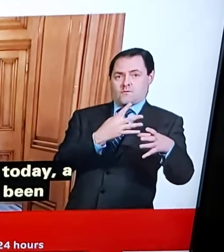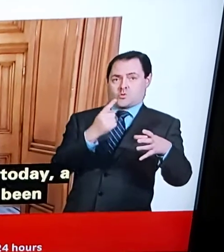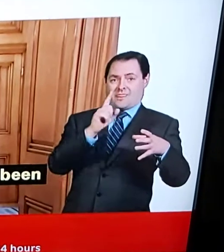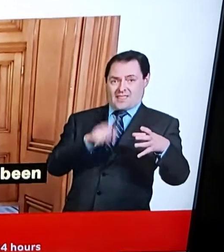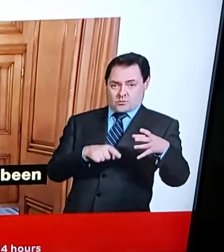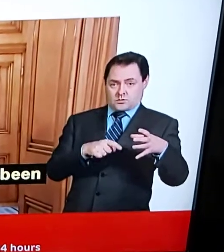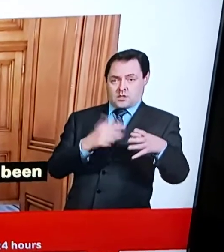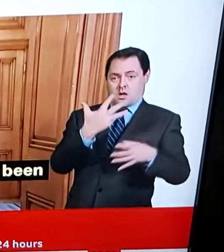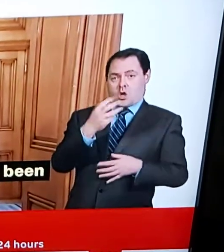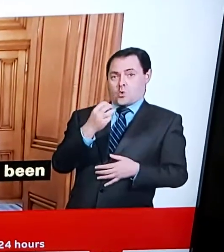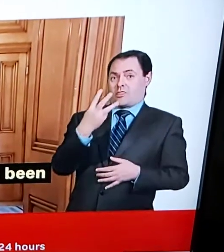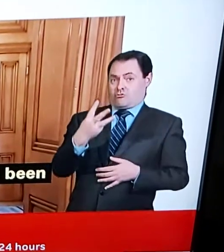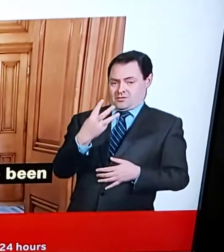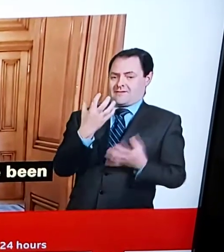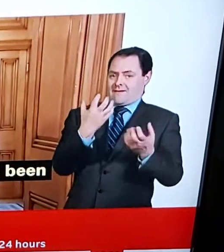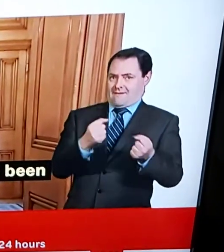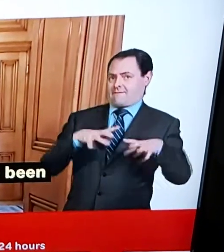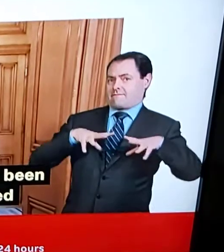tested positive.